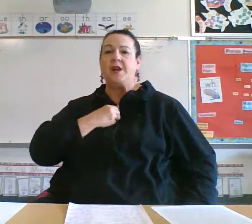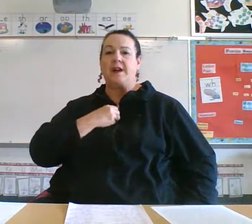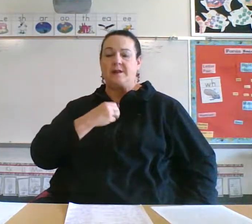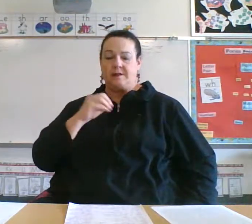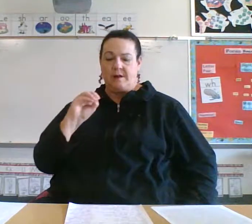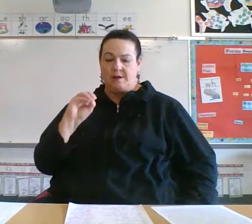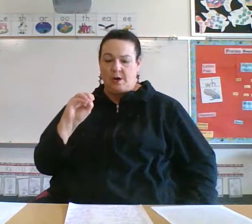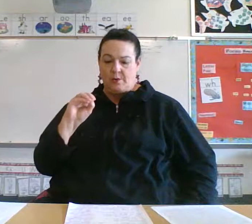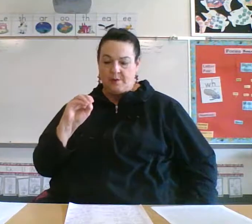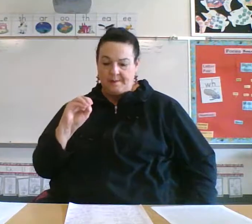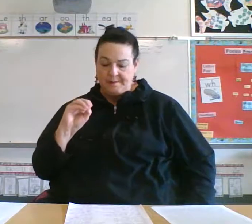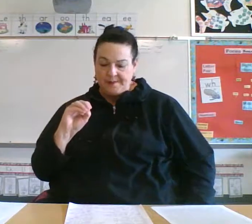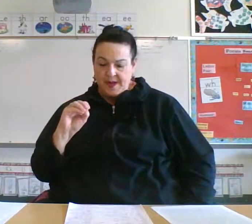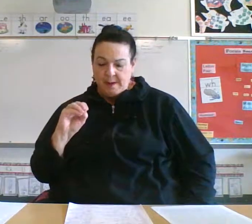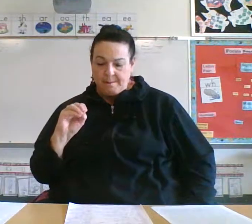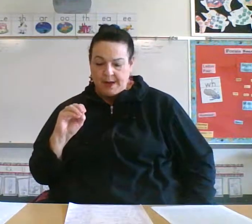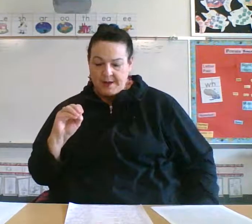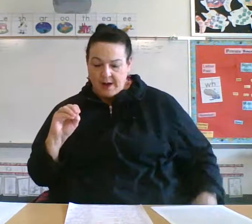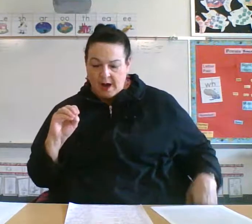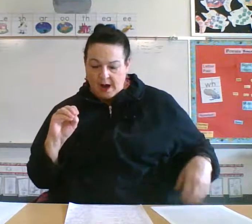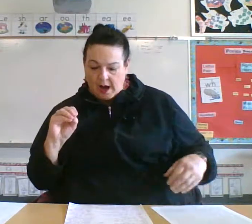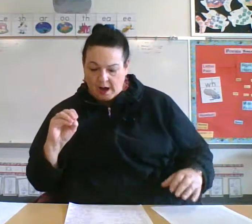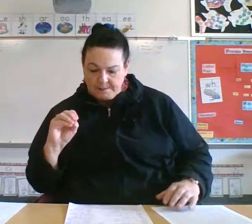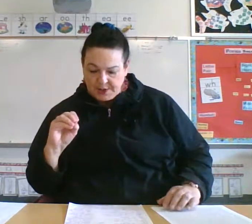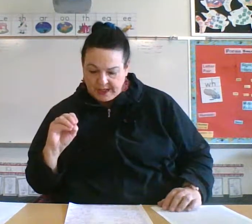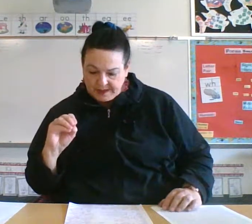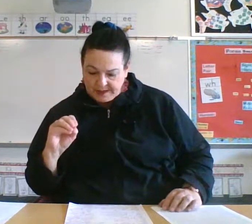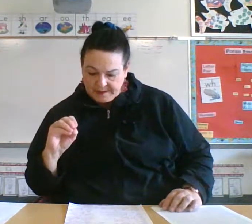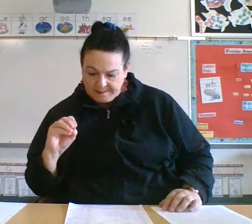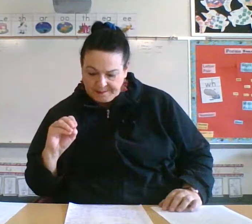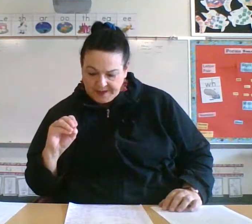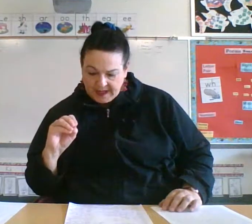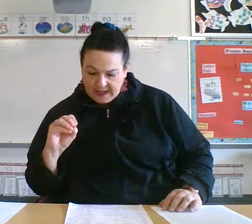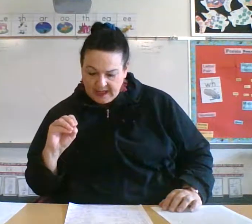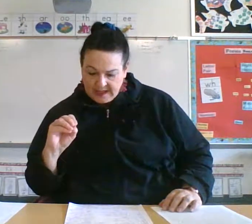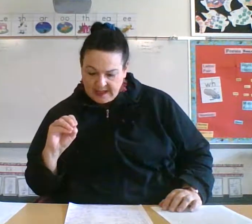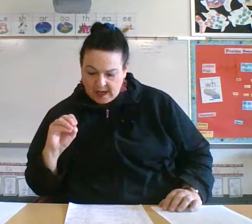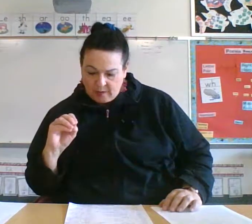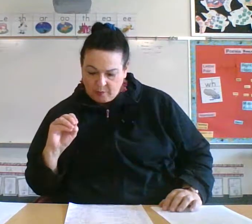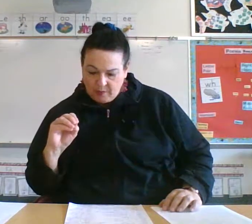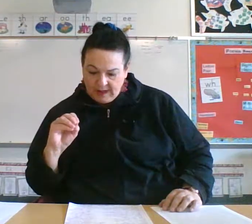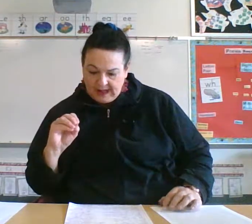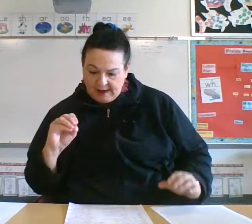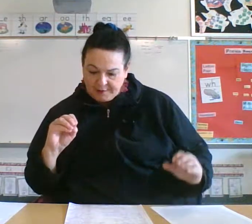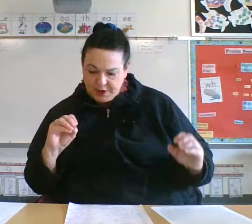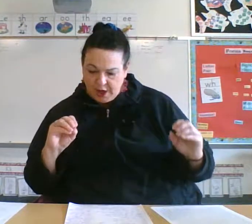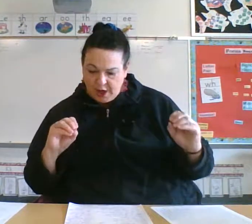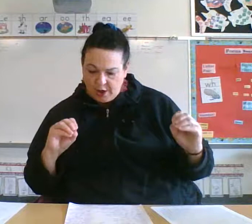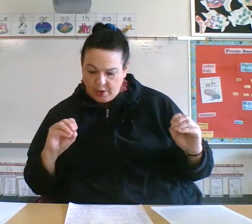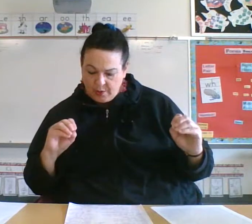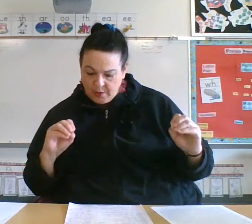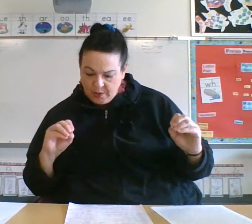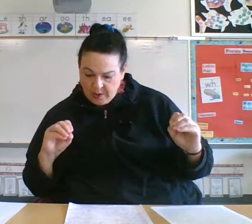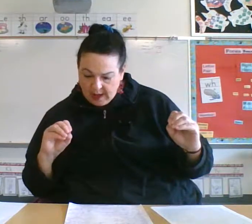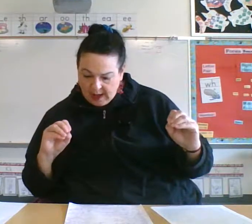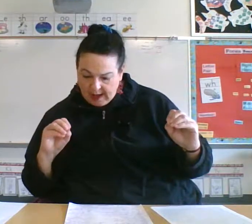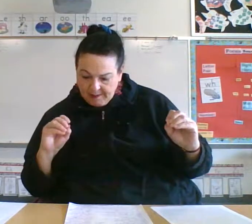Object. An O. But object is a left O and the